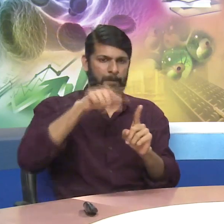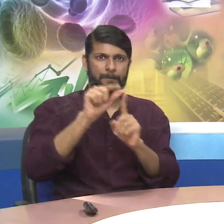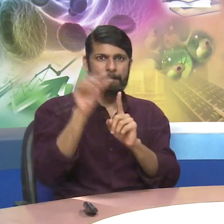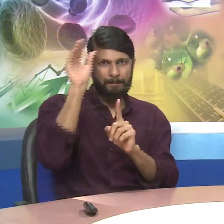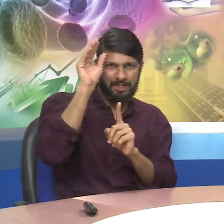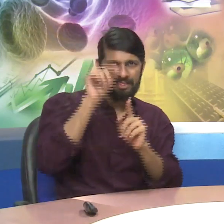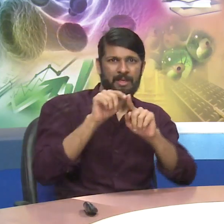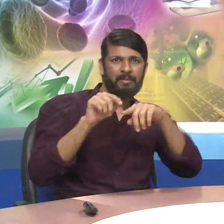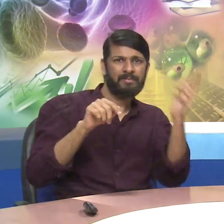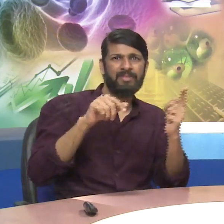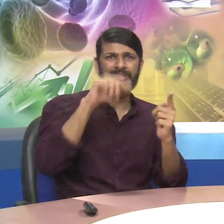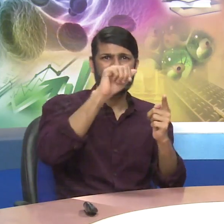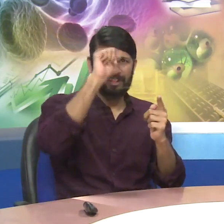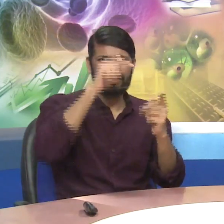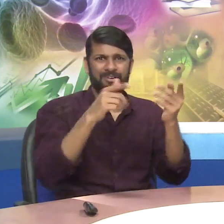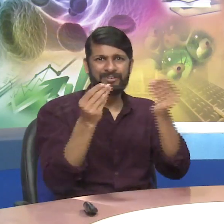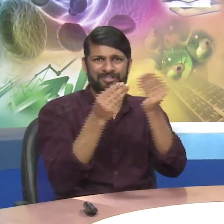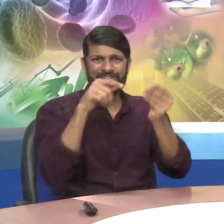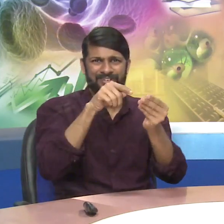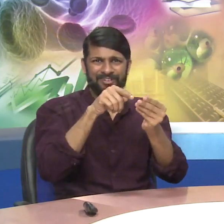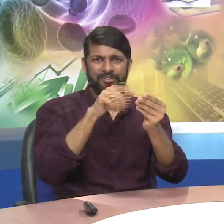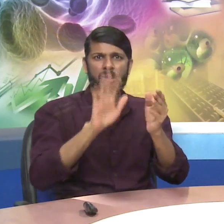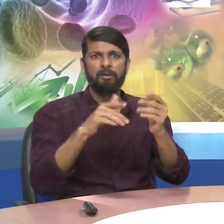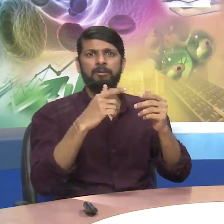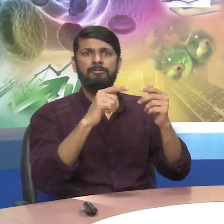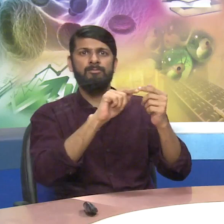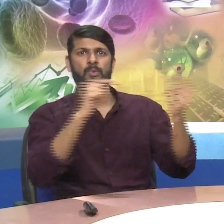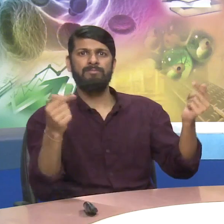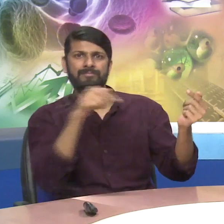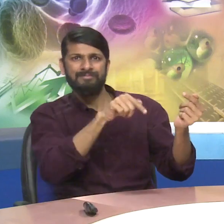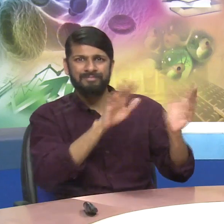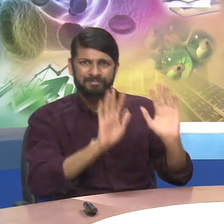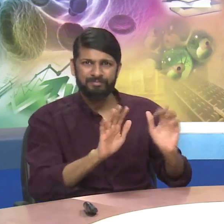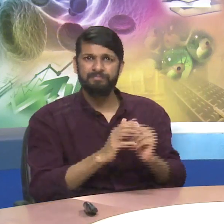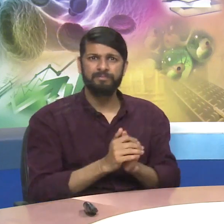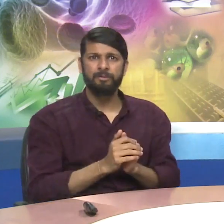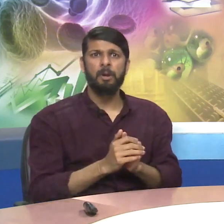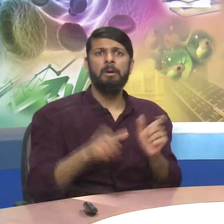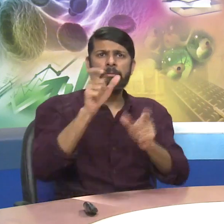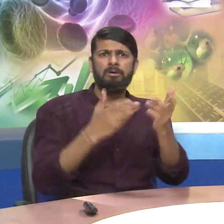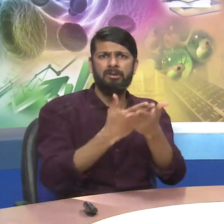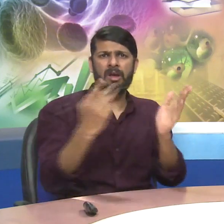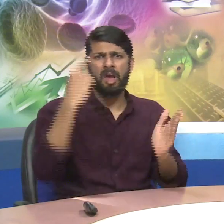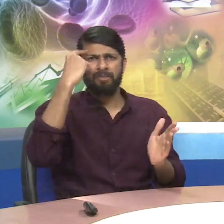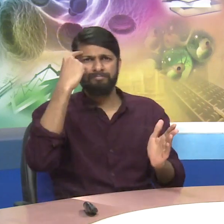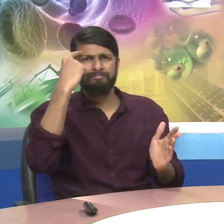were very much concerned about the unity and integrity of